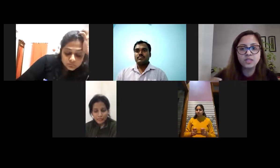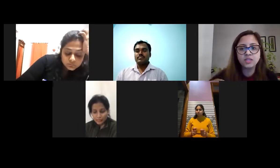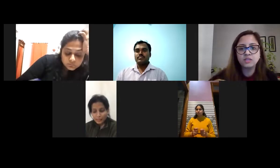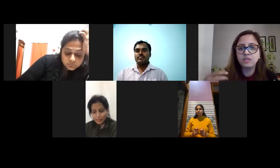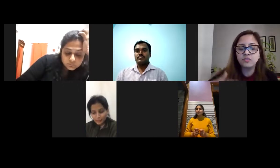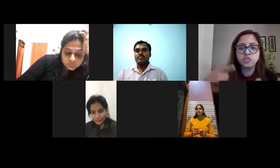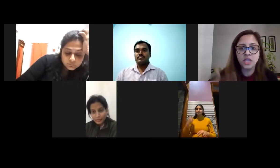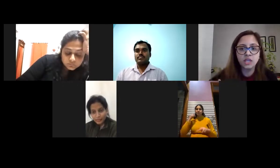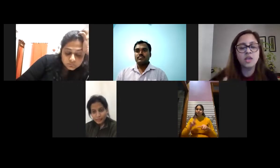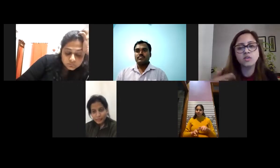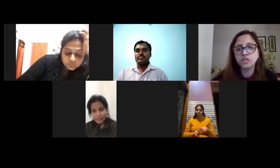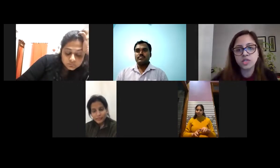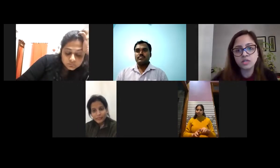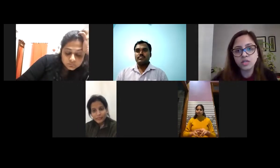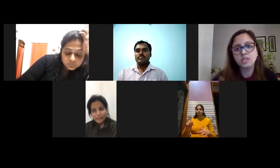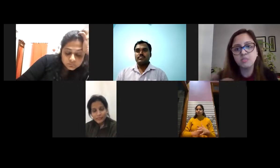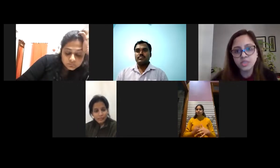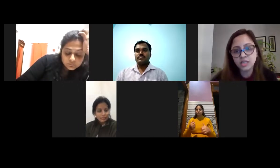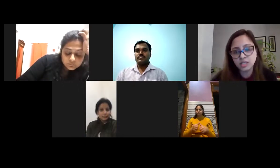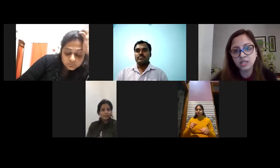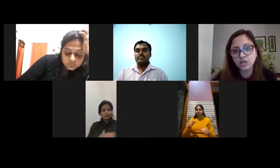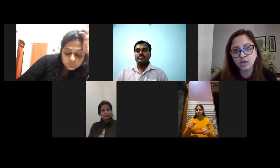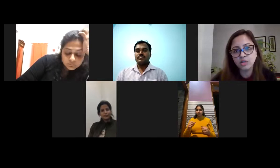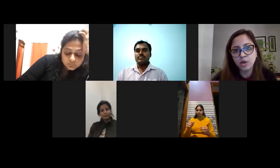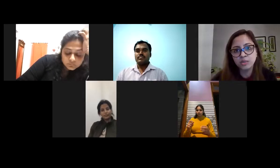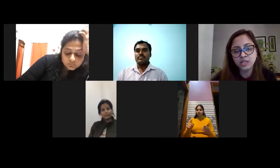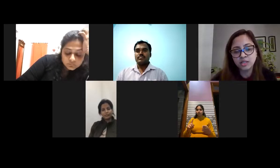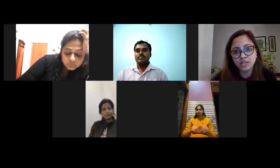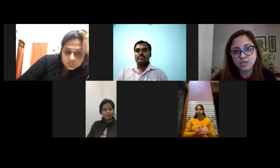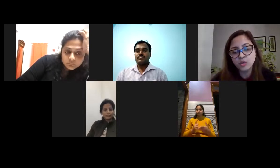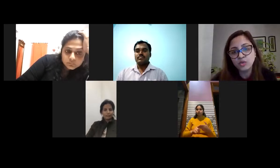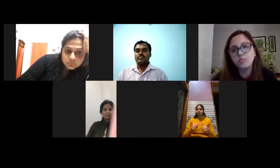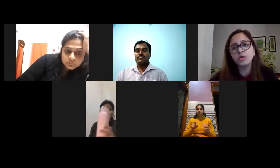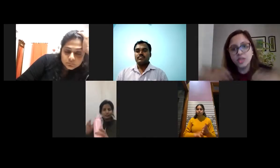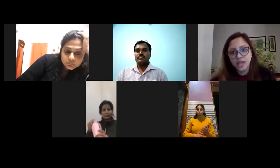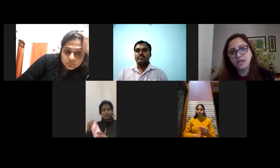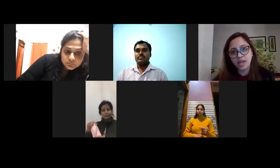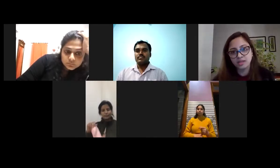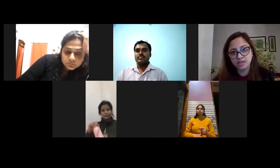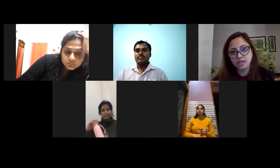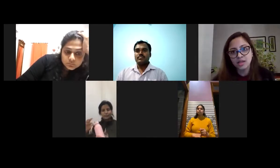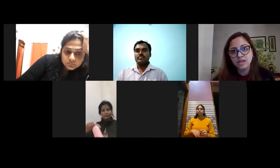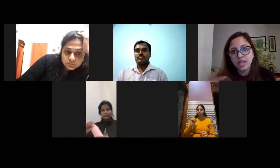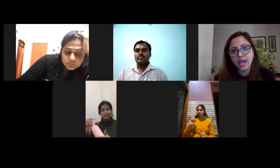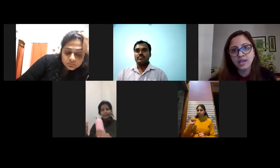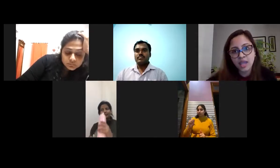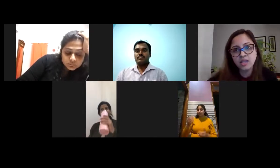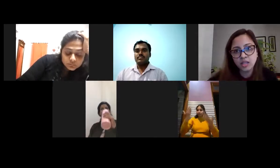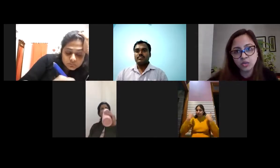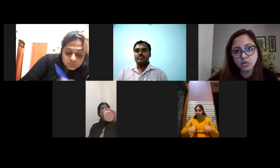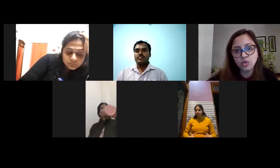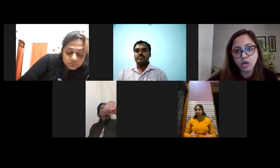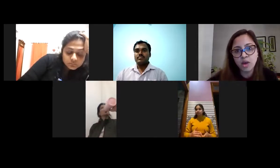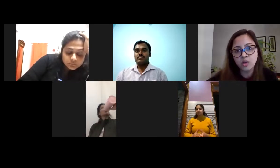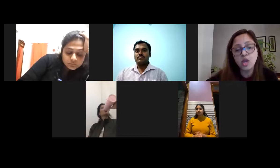if Jane and Rochester are sympathetically talking about Bertha, it is more so about their character than